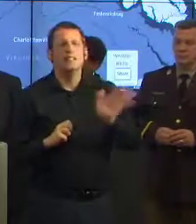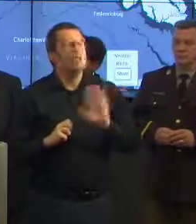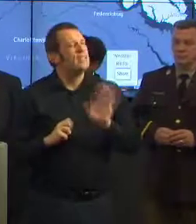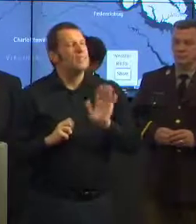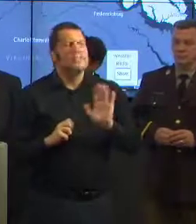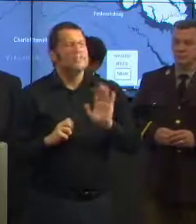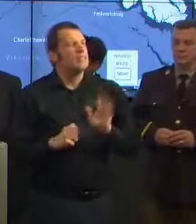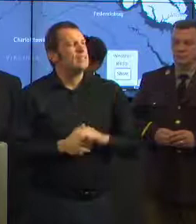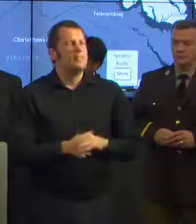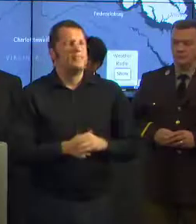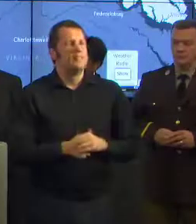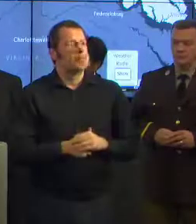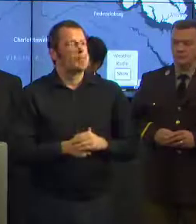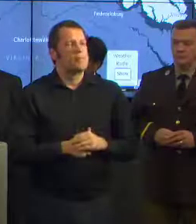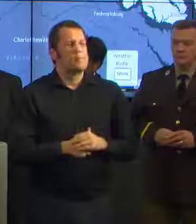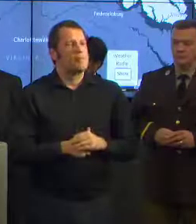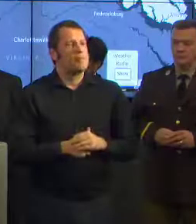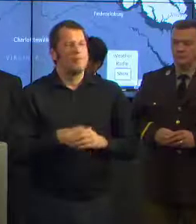help themselves,